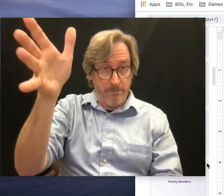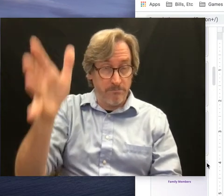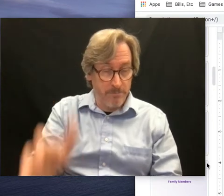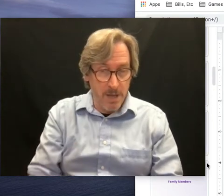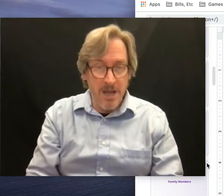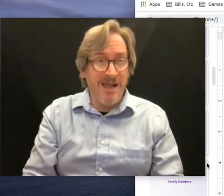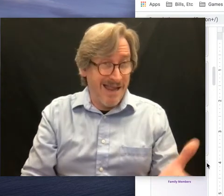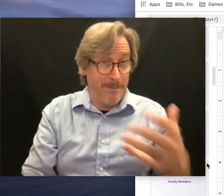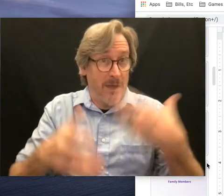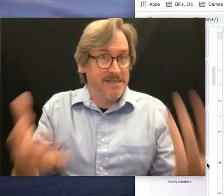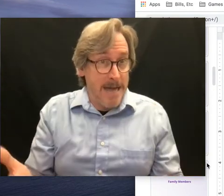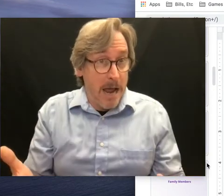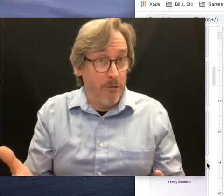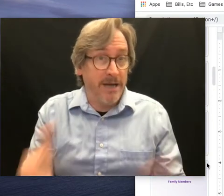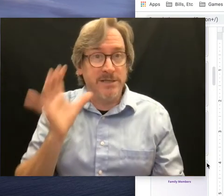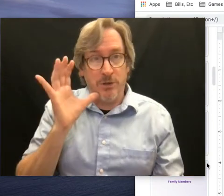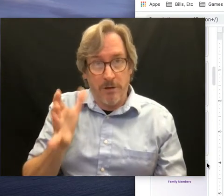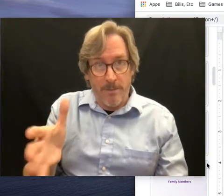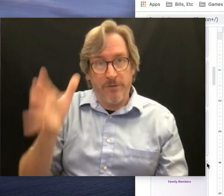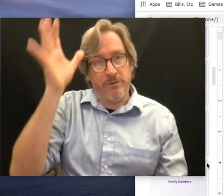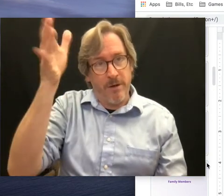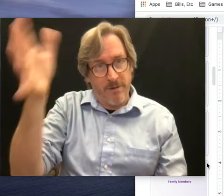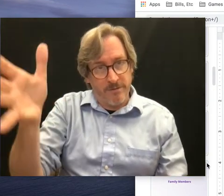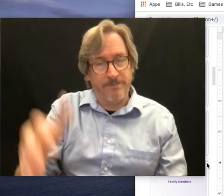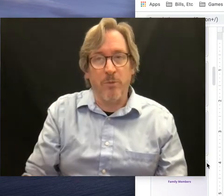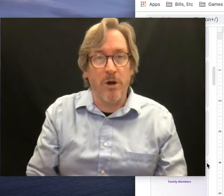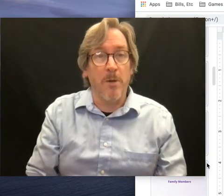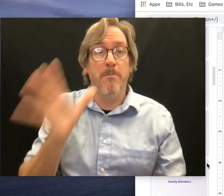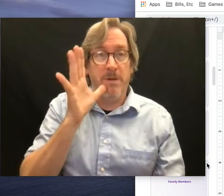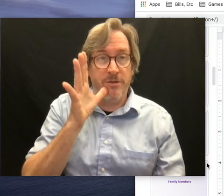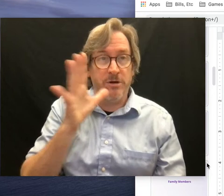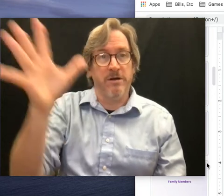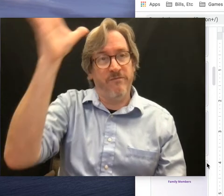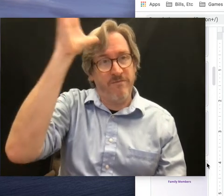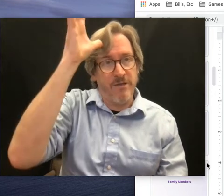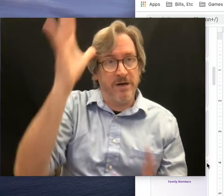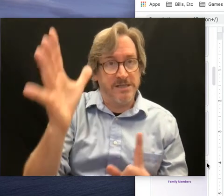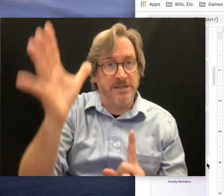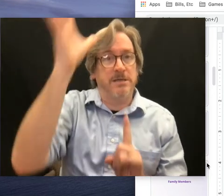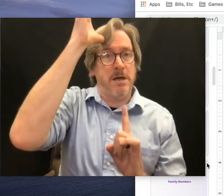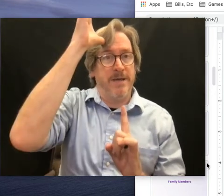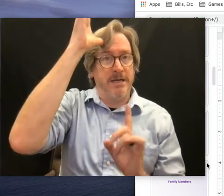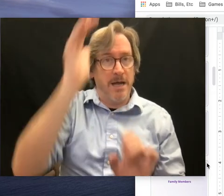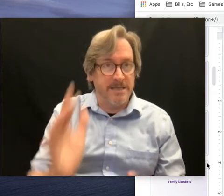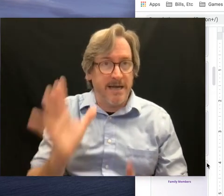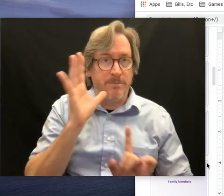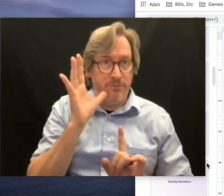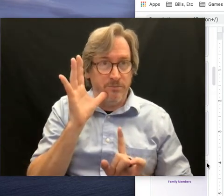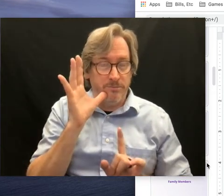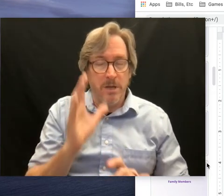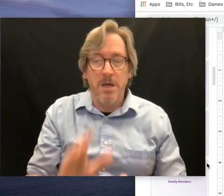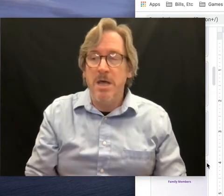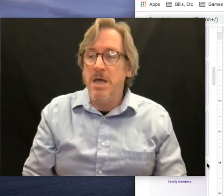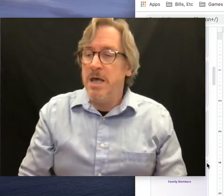bump. It's a noun, right? So grandmother, grandmother. Where mother, father, it's coming in contact.